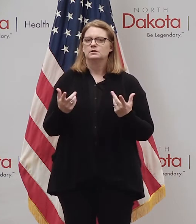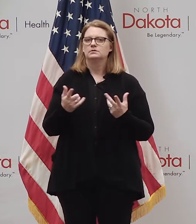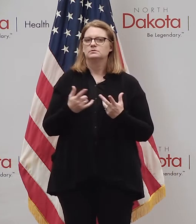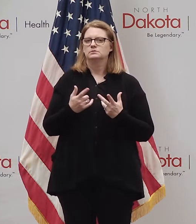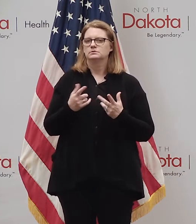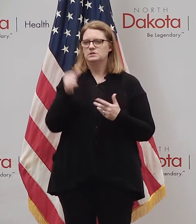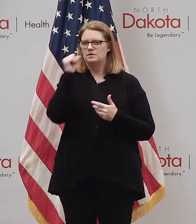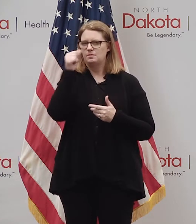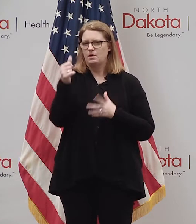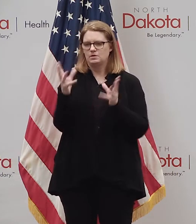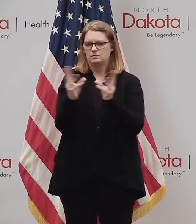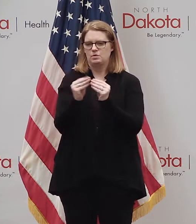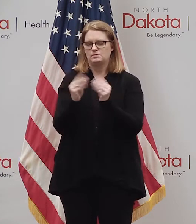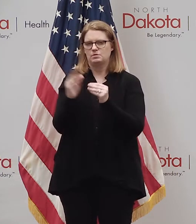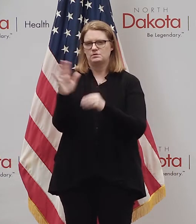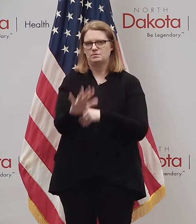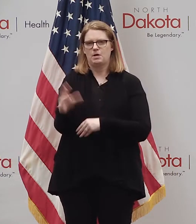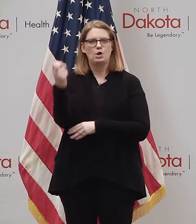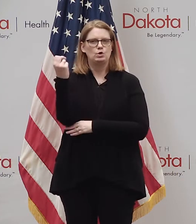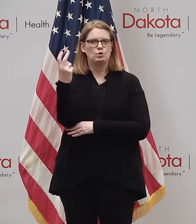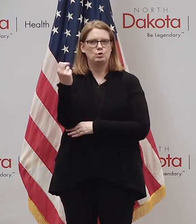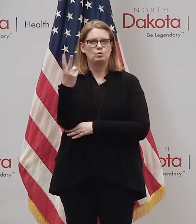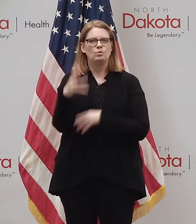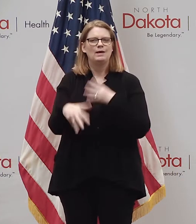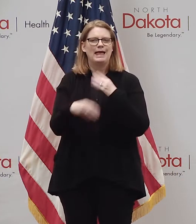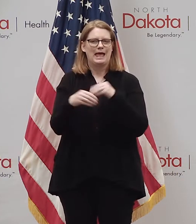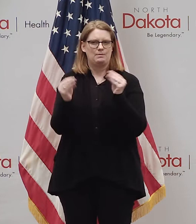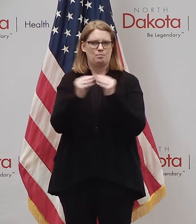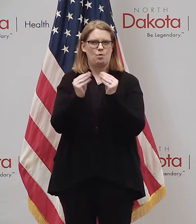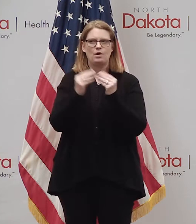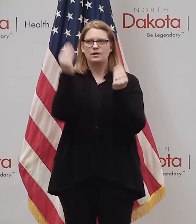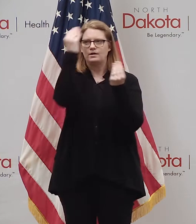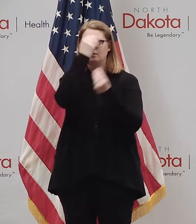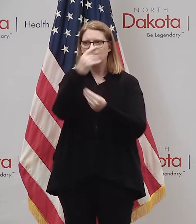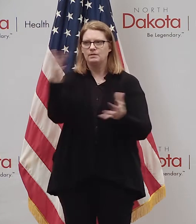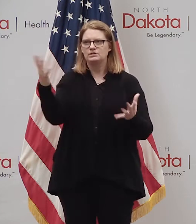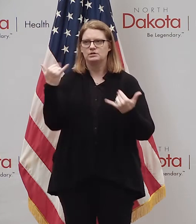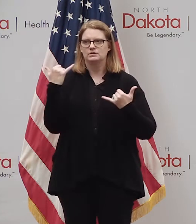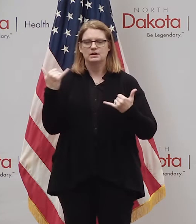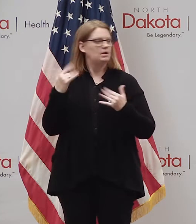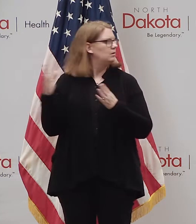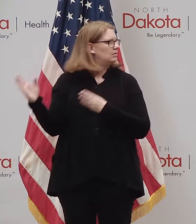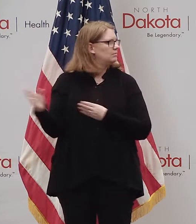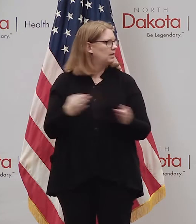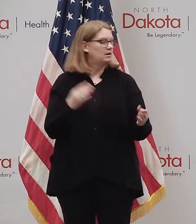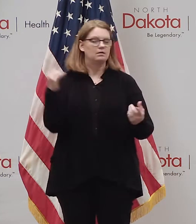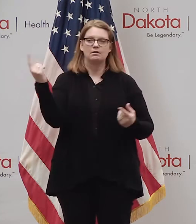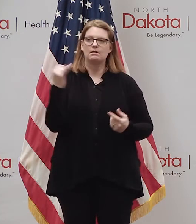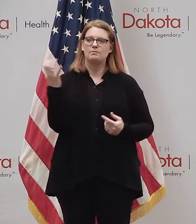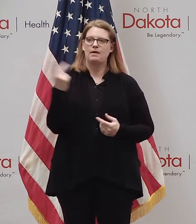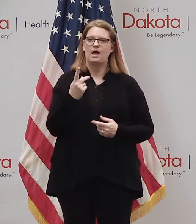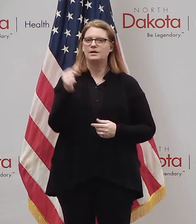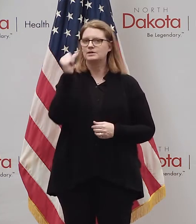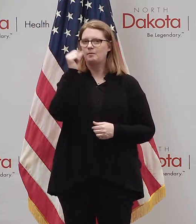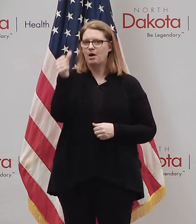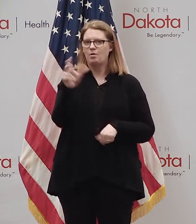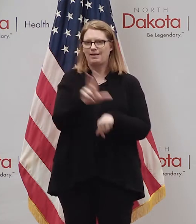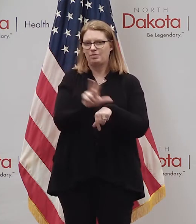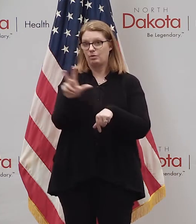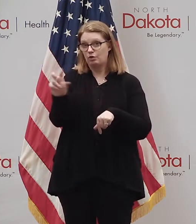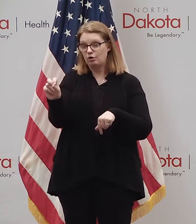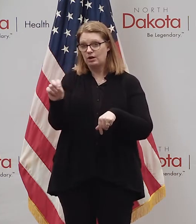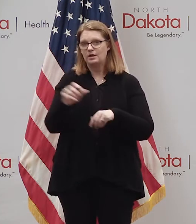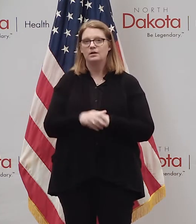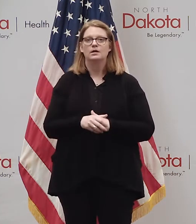about tomorrow's press conference around noon. We'll post more information. For right now, plan on being back here tomorrow at